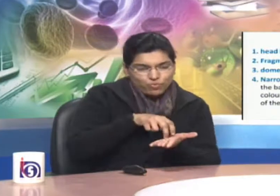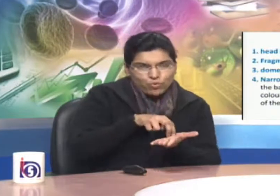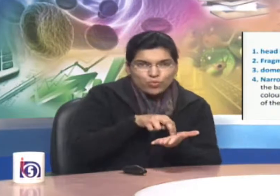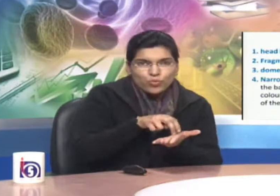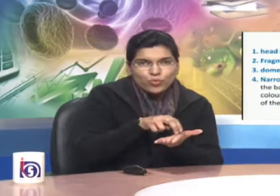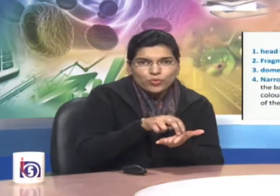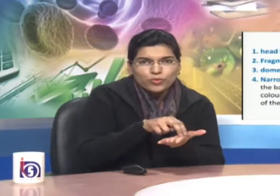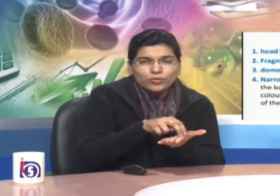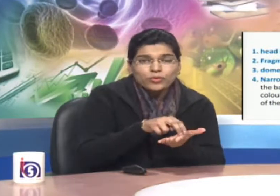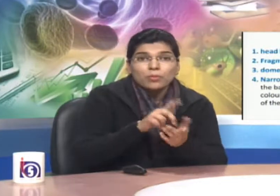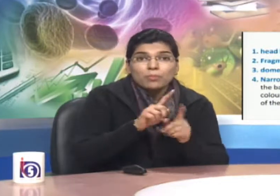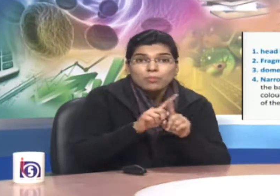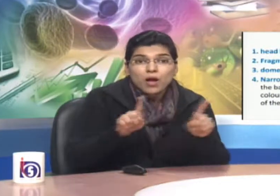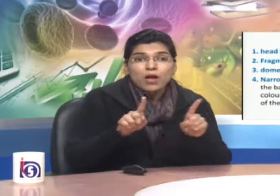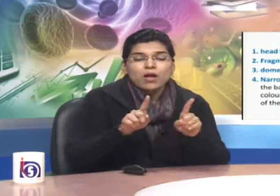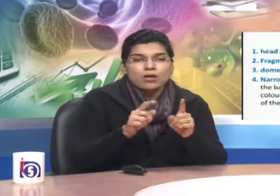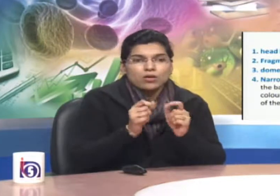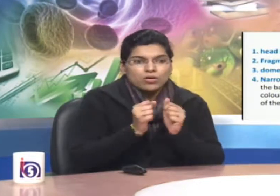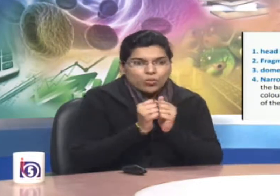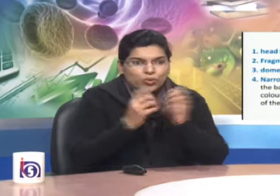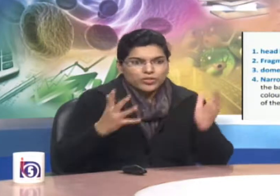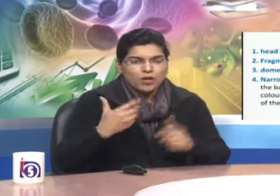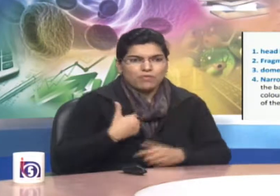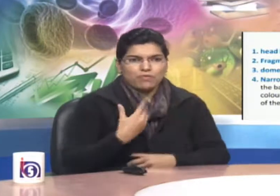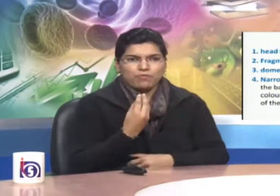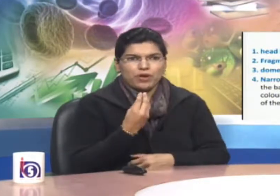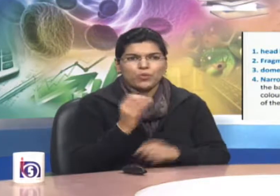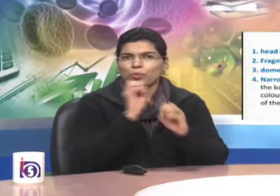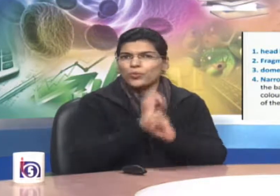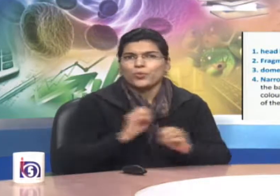head held high,